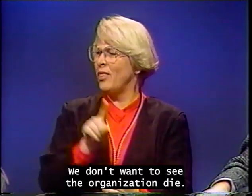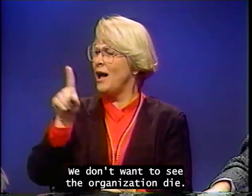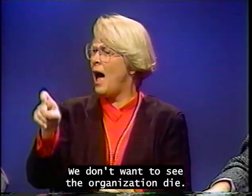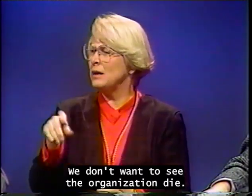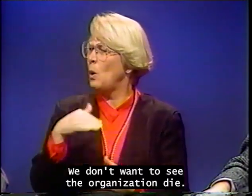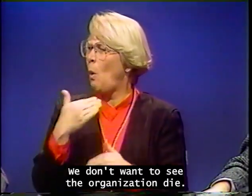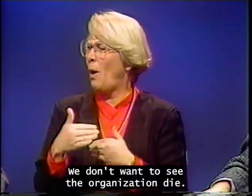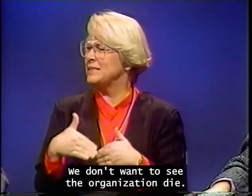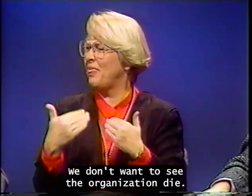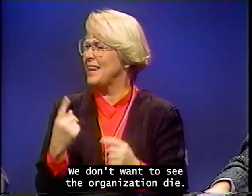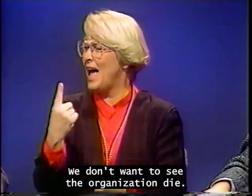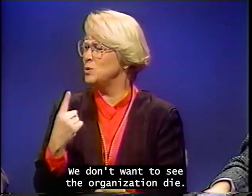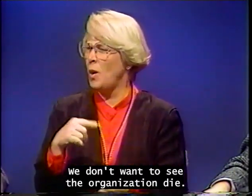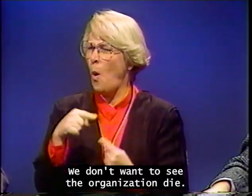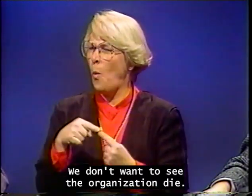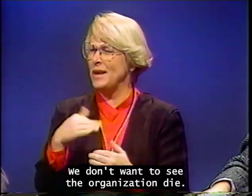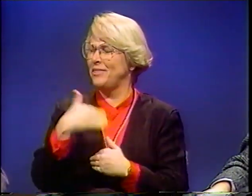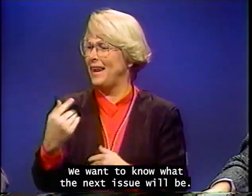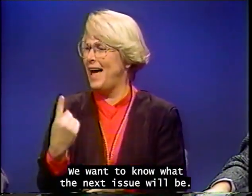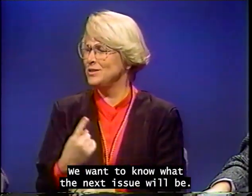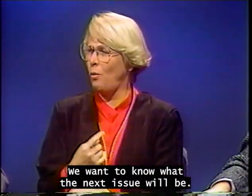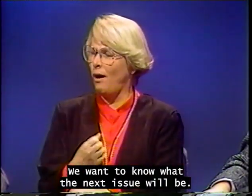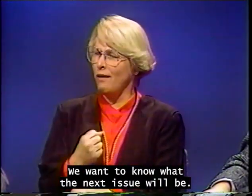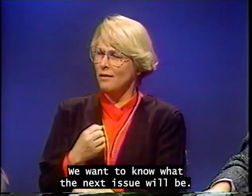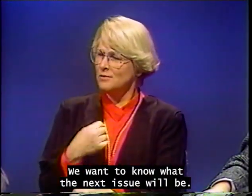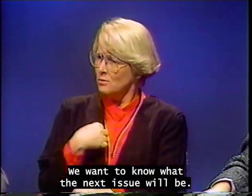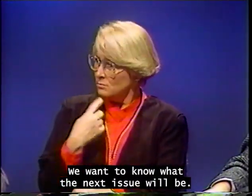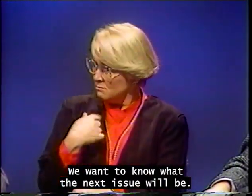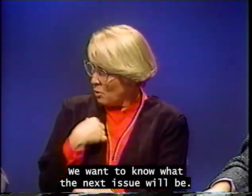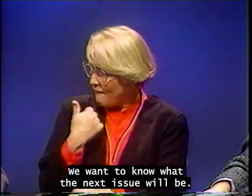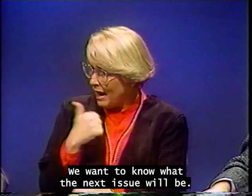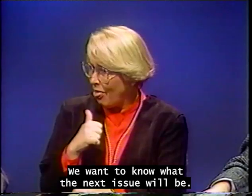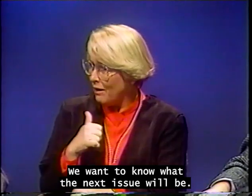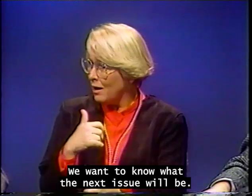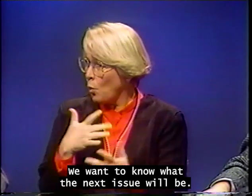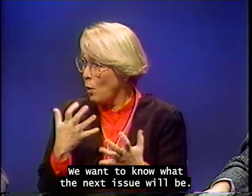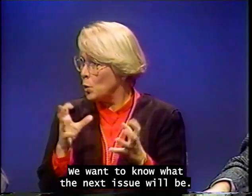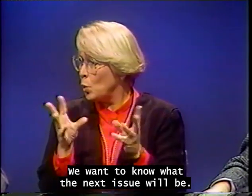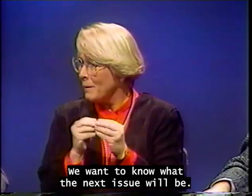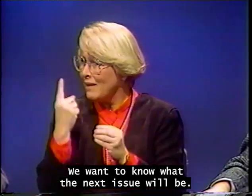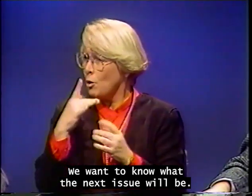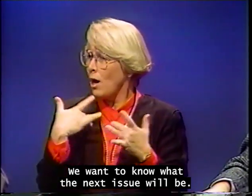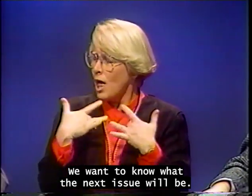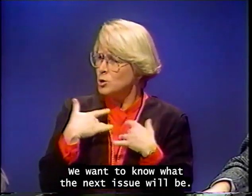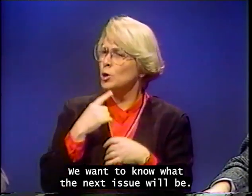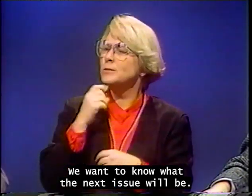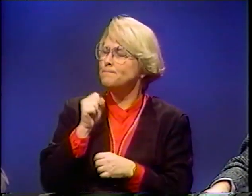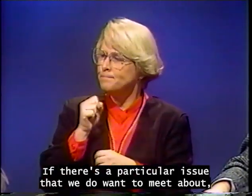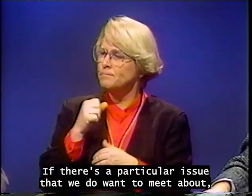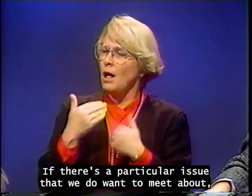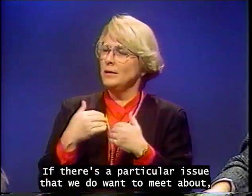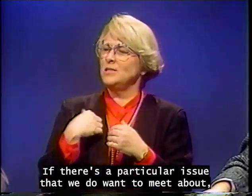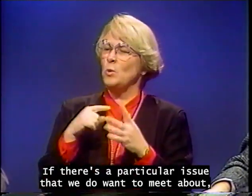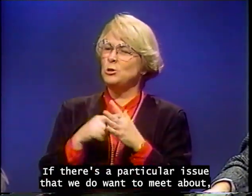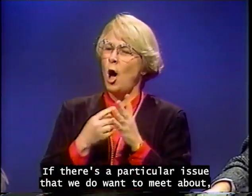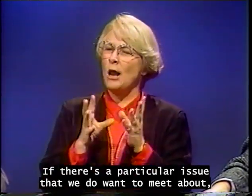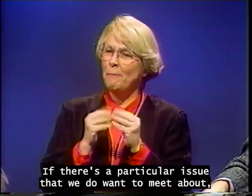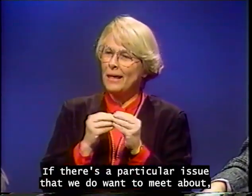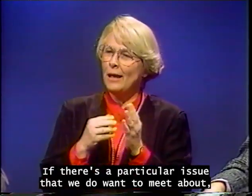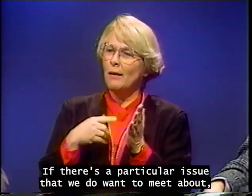We don't want to see the organization die. We want to know what the next issue will be. If there's a particular issue that we do